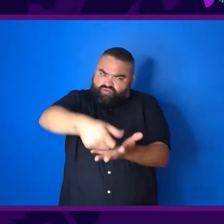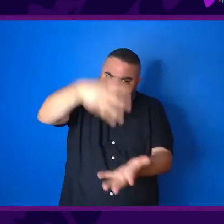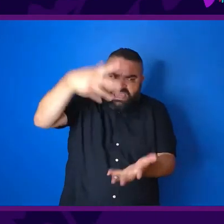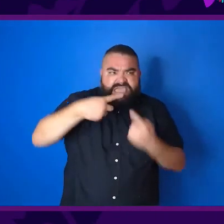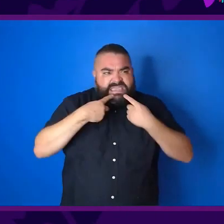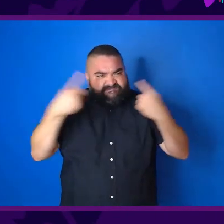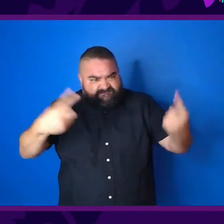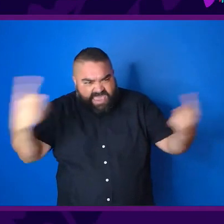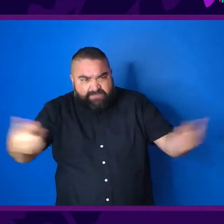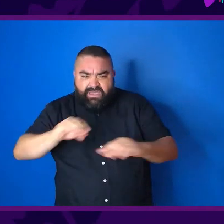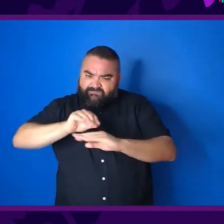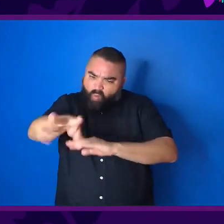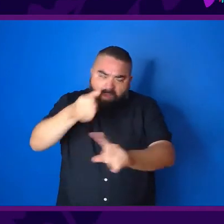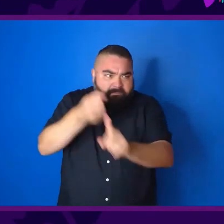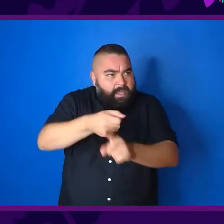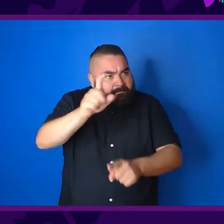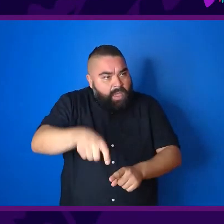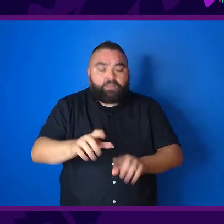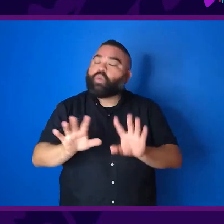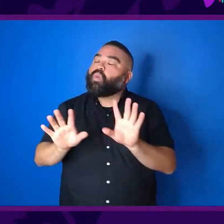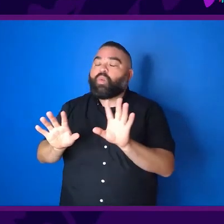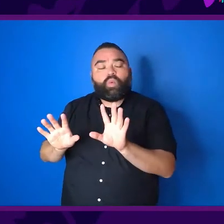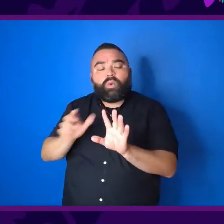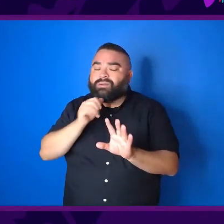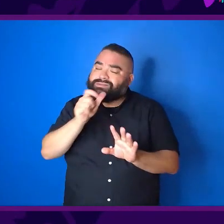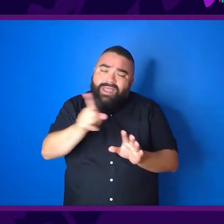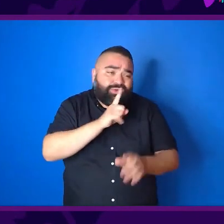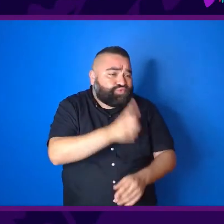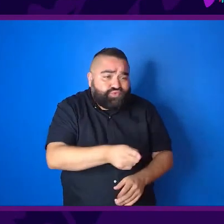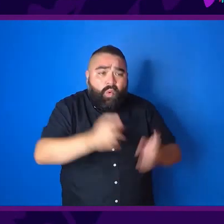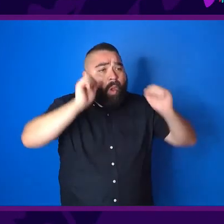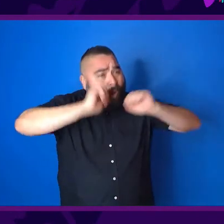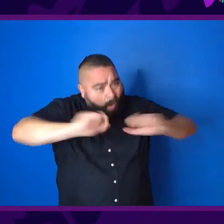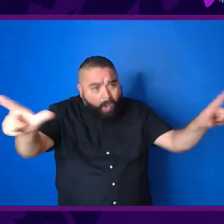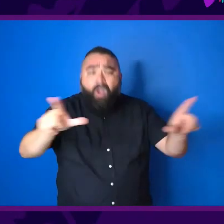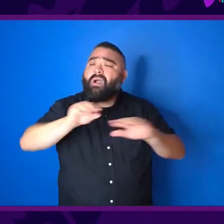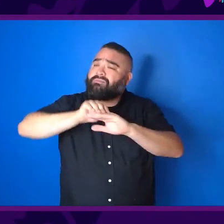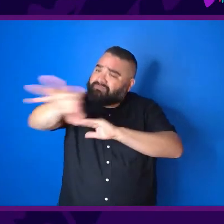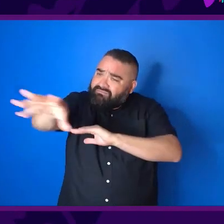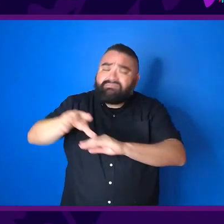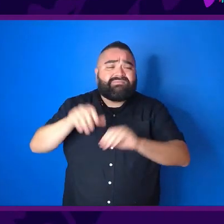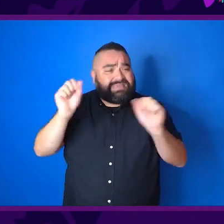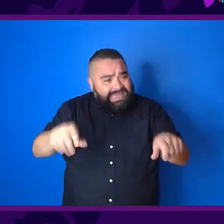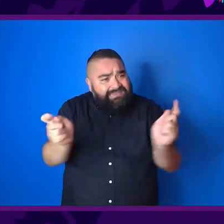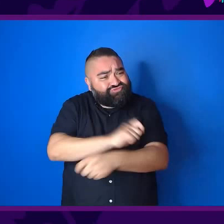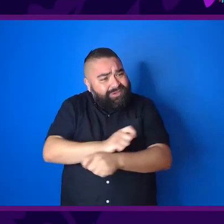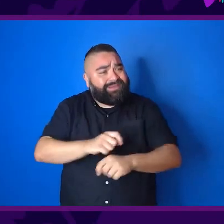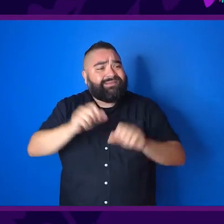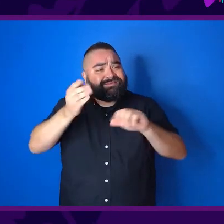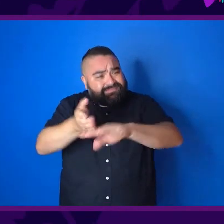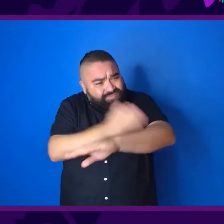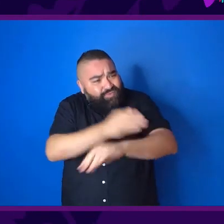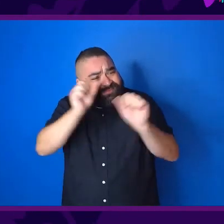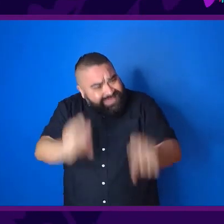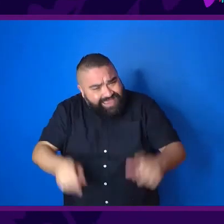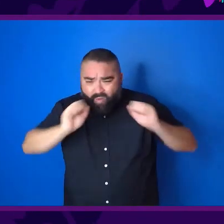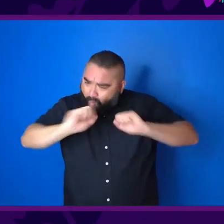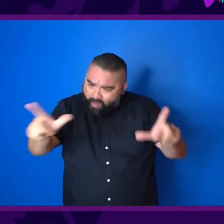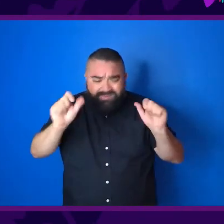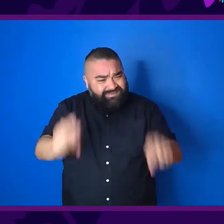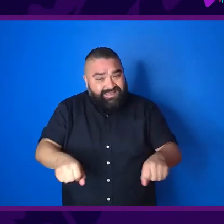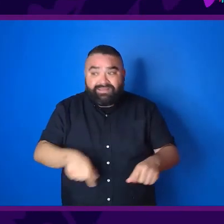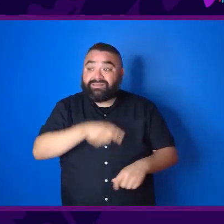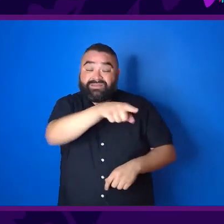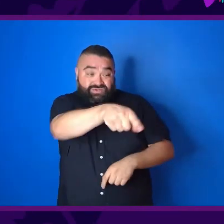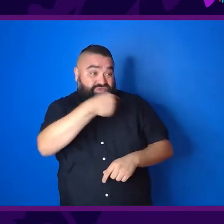And that is simply not true. Everybody can make a difference. Everybody can do something. And so she told me, look, we need